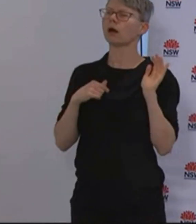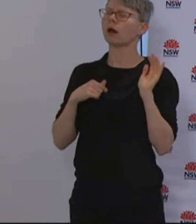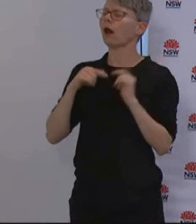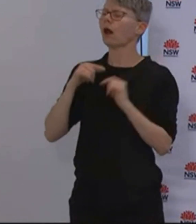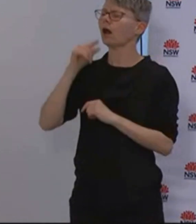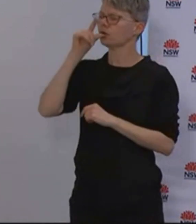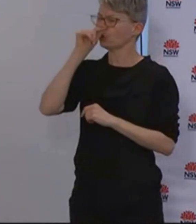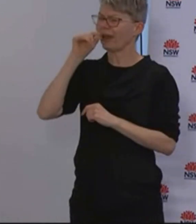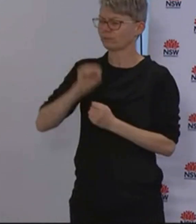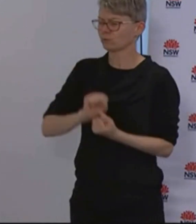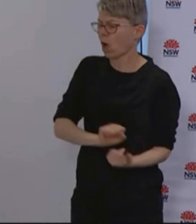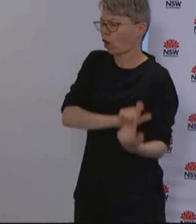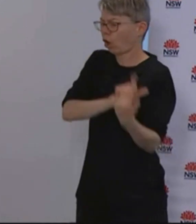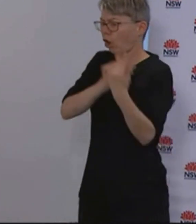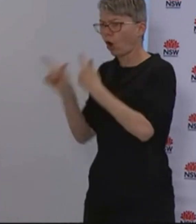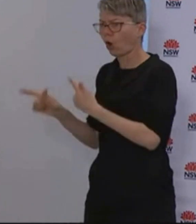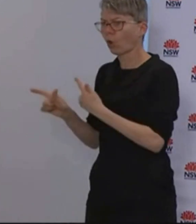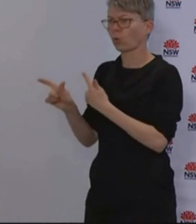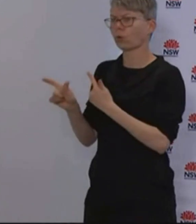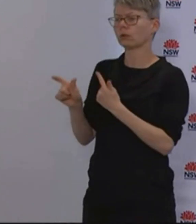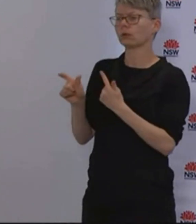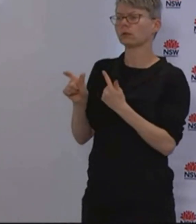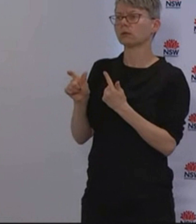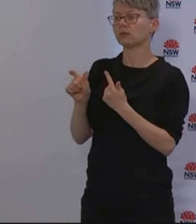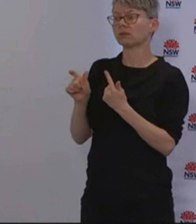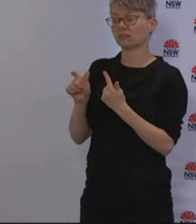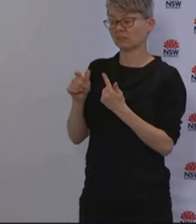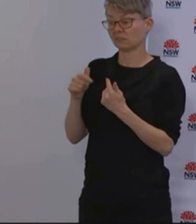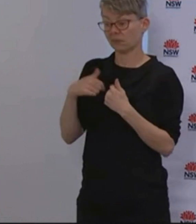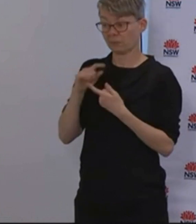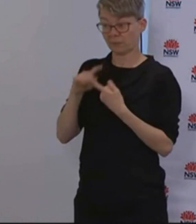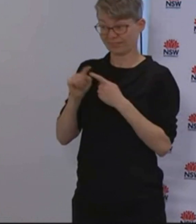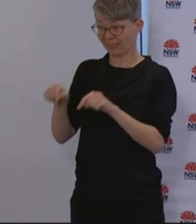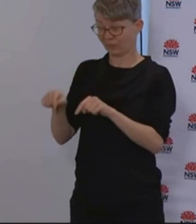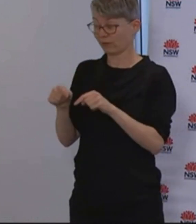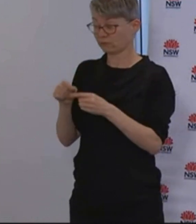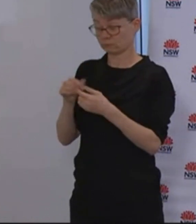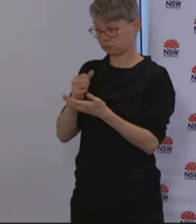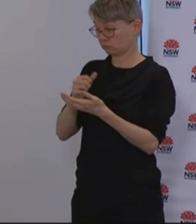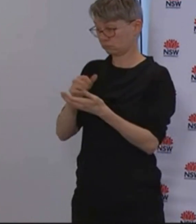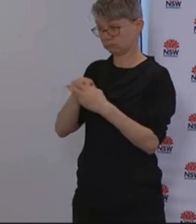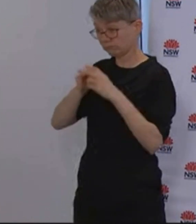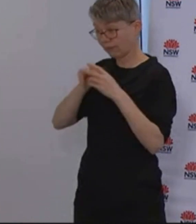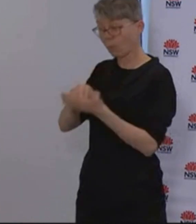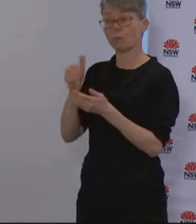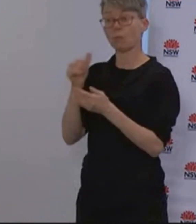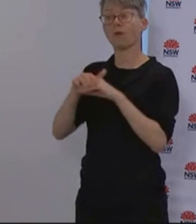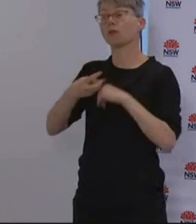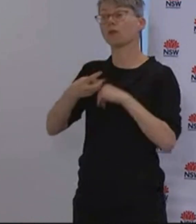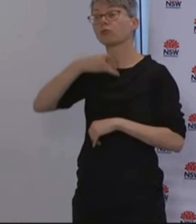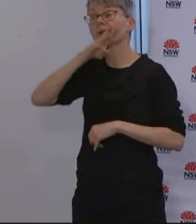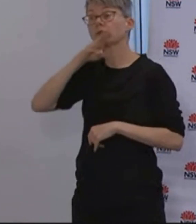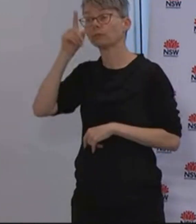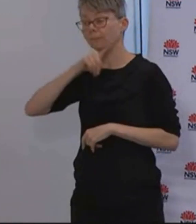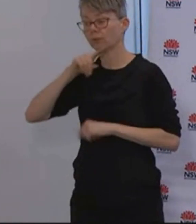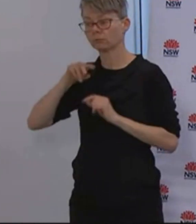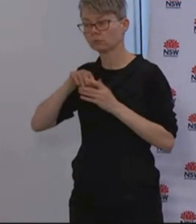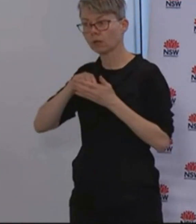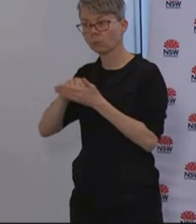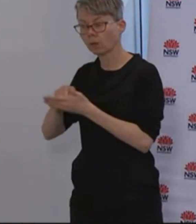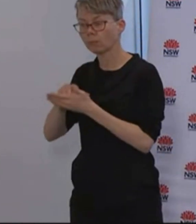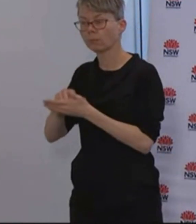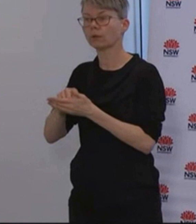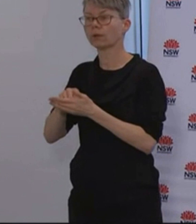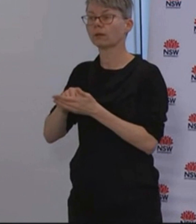Victoria. At the moment, some other jurisdictions are also coming on board to support Victoria, and at this moment we're